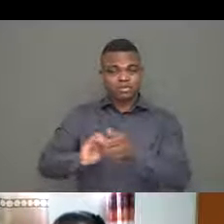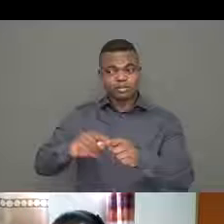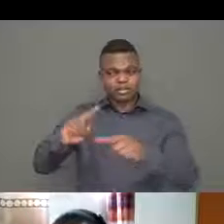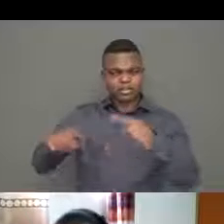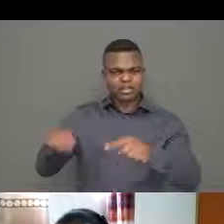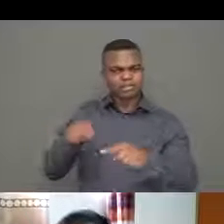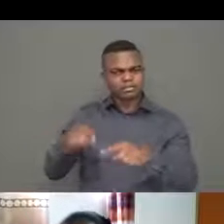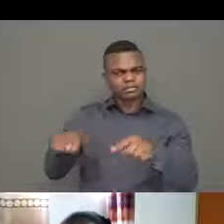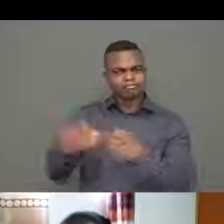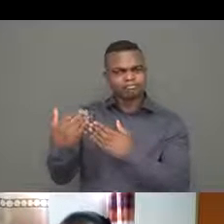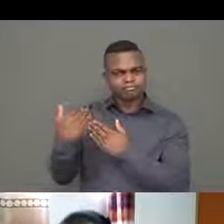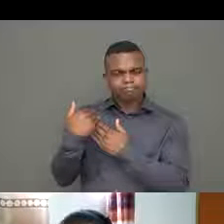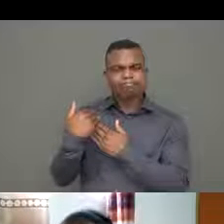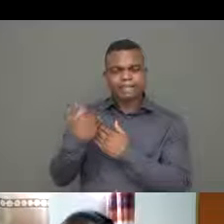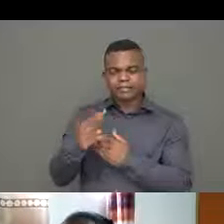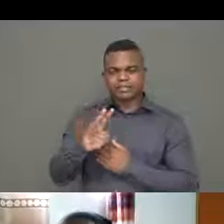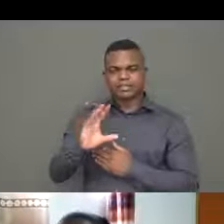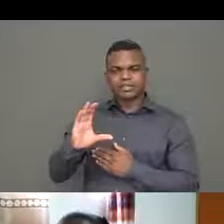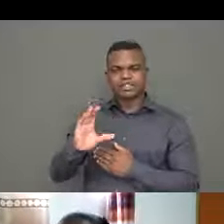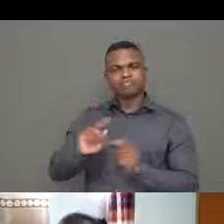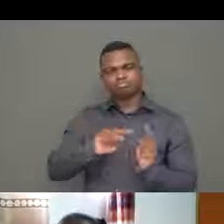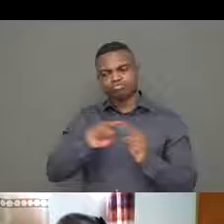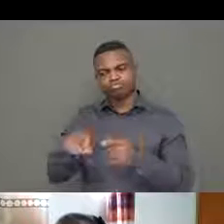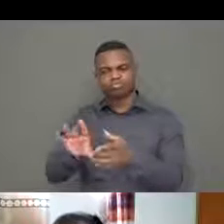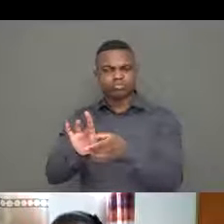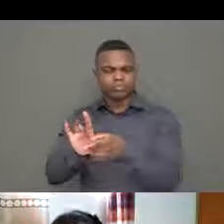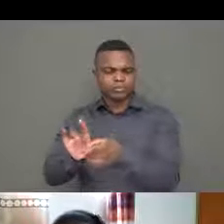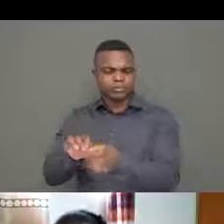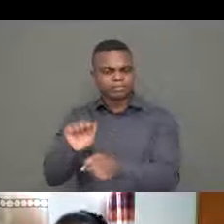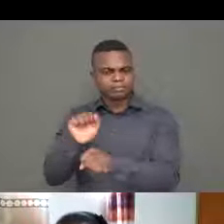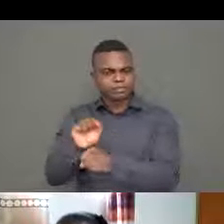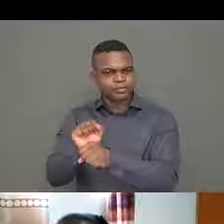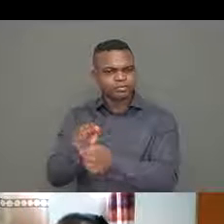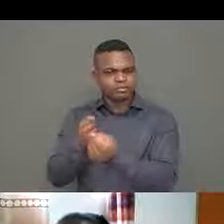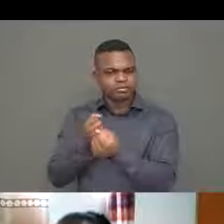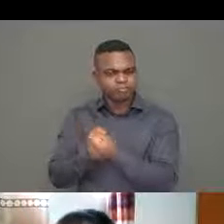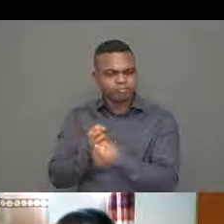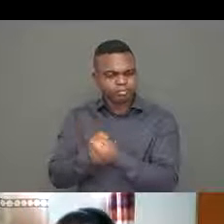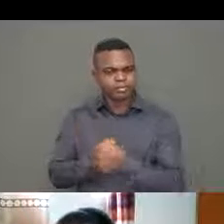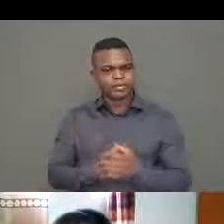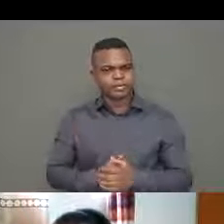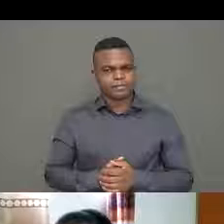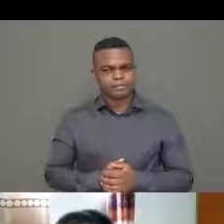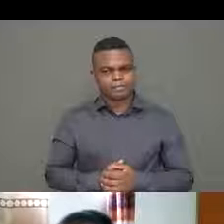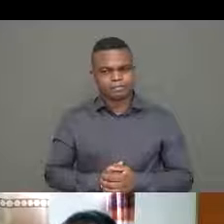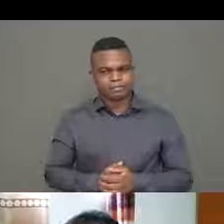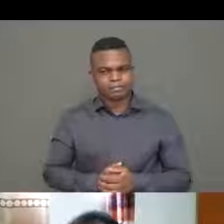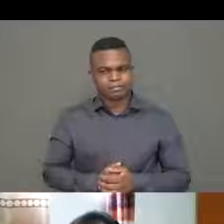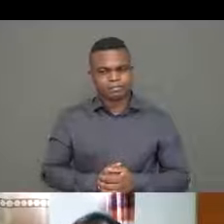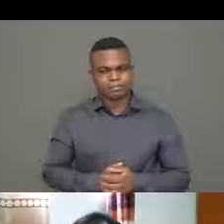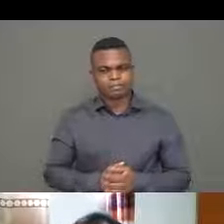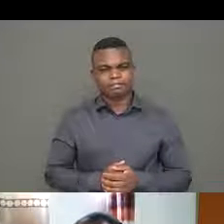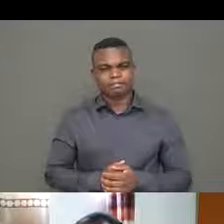achieving the activities, the results, ensuring good value for money and compliance of laws and